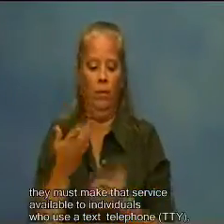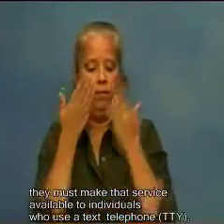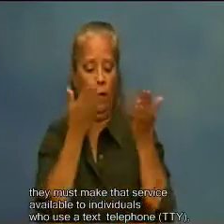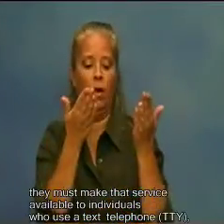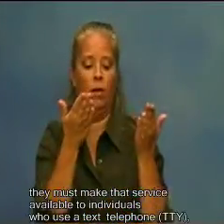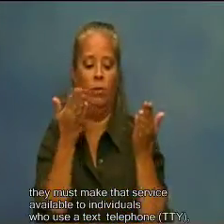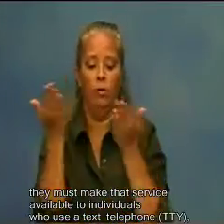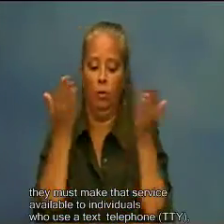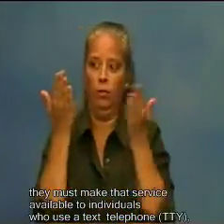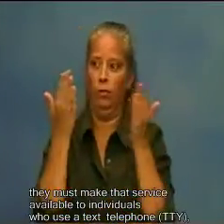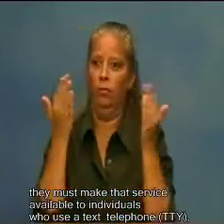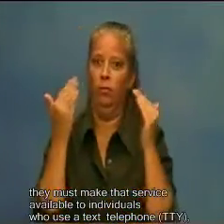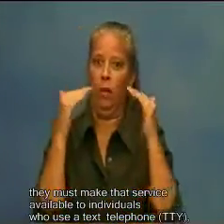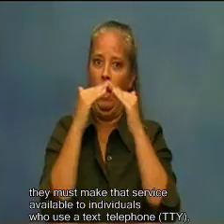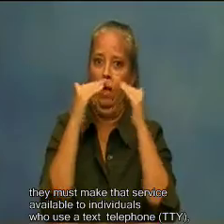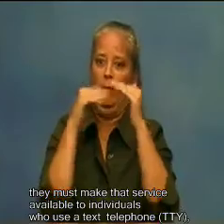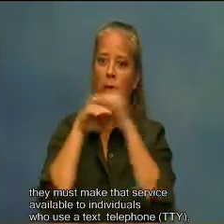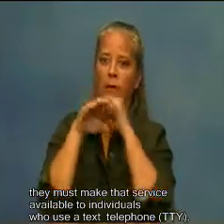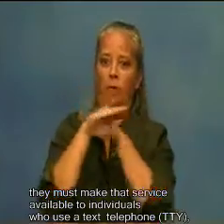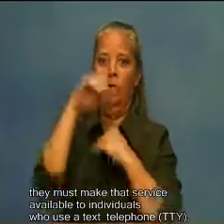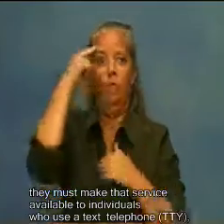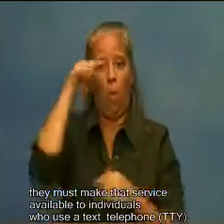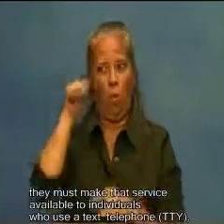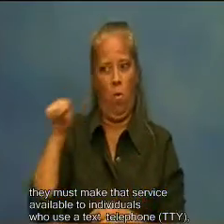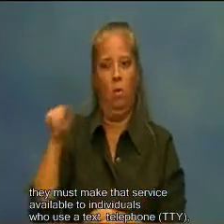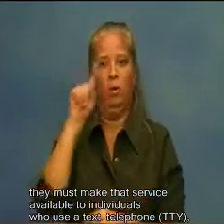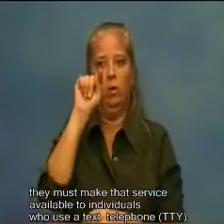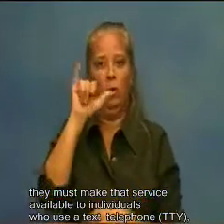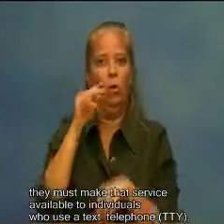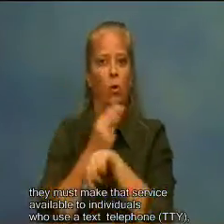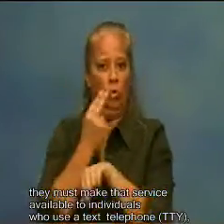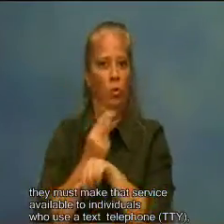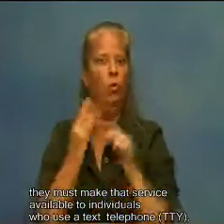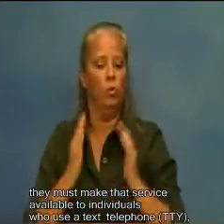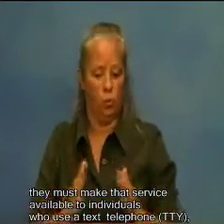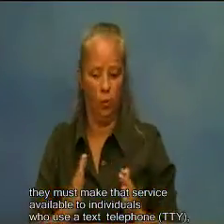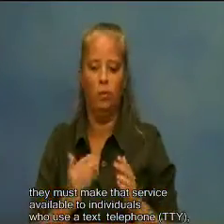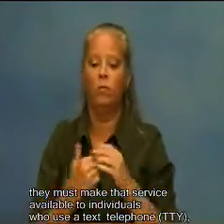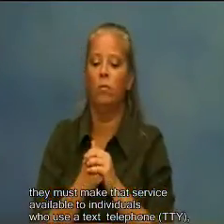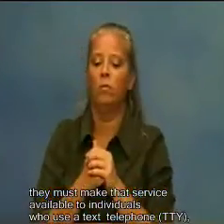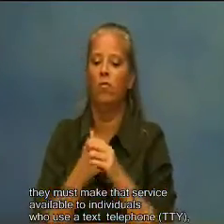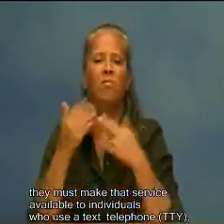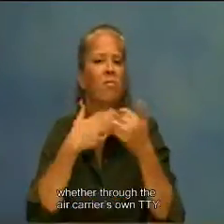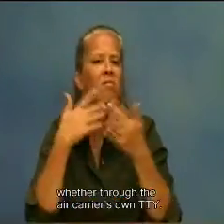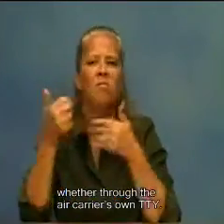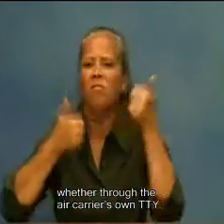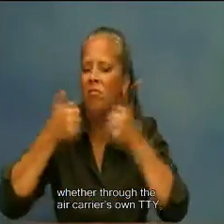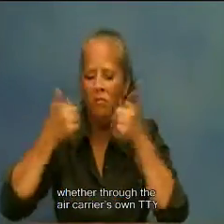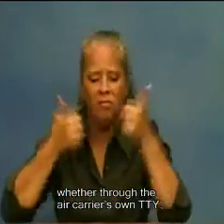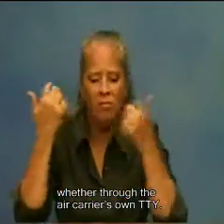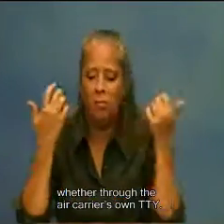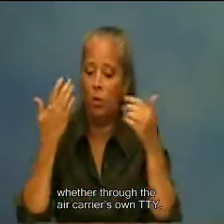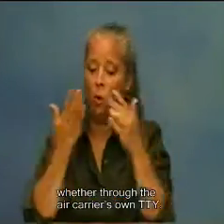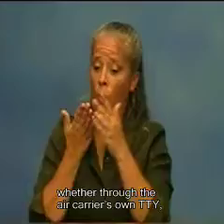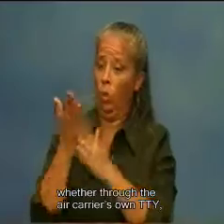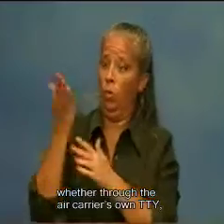they must make that service available to individuals who use a text telephone, TTY, whether through the